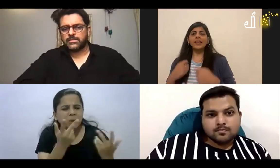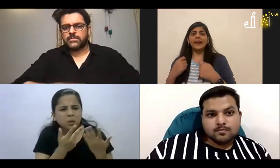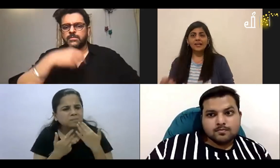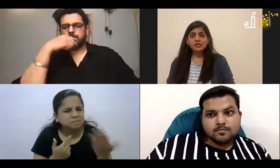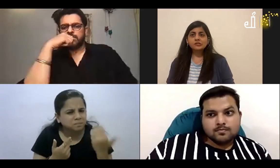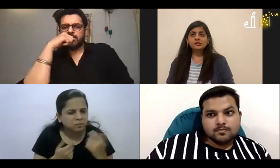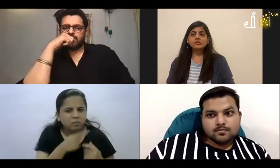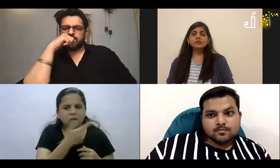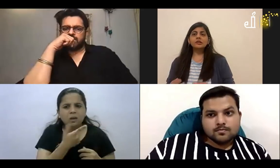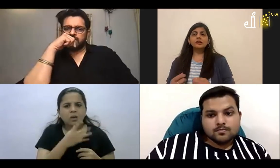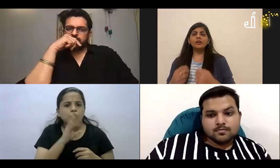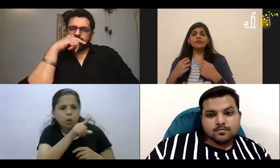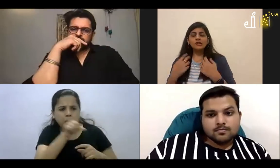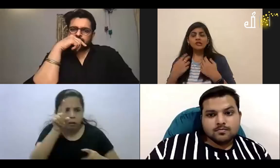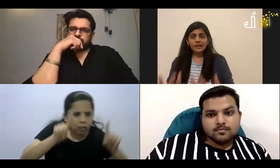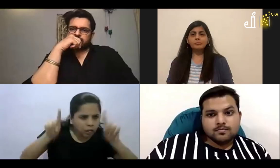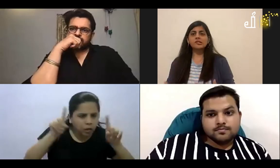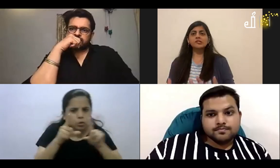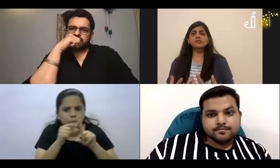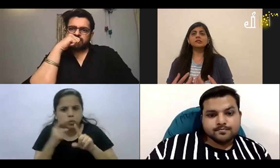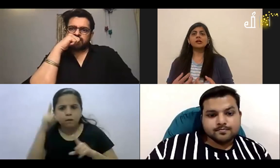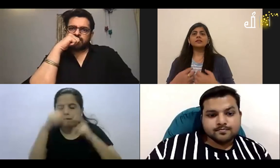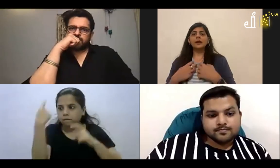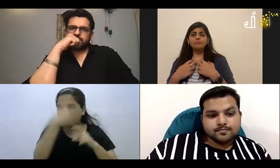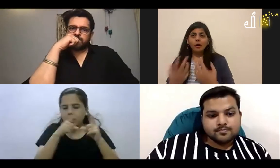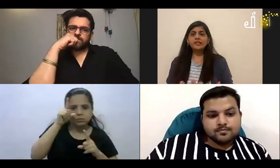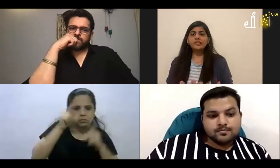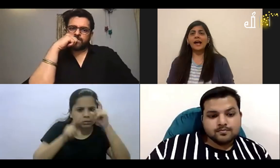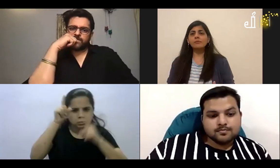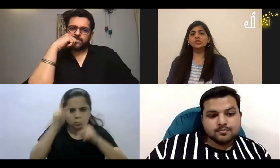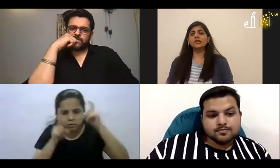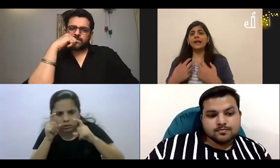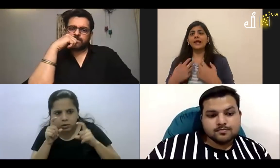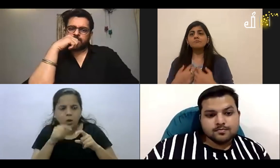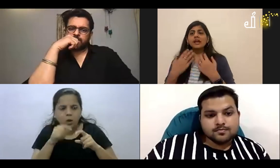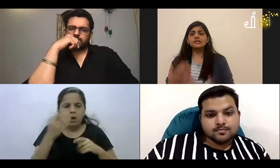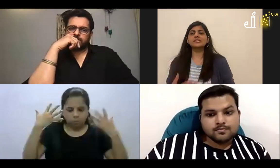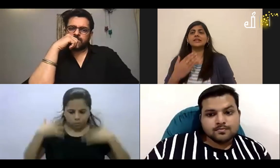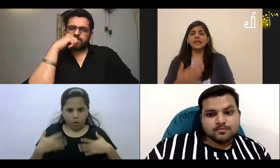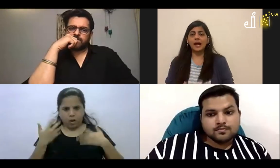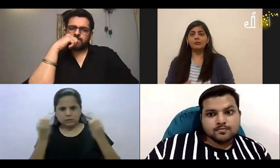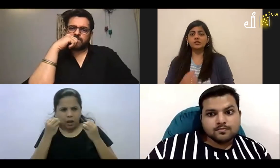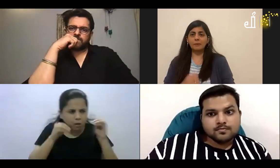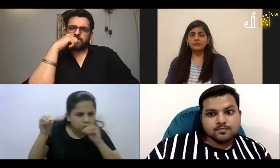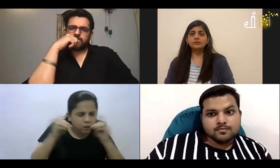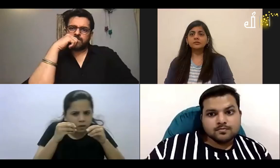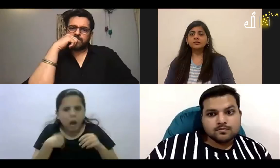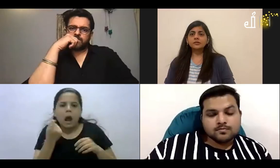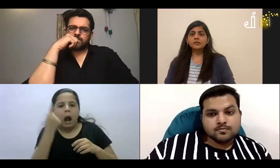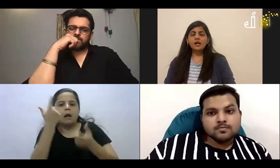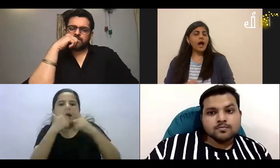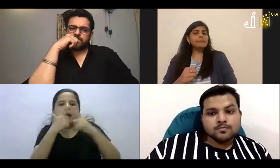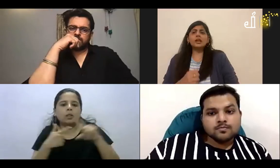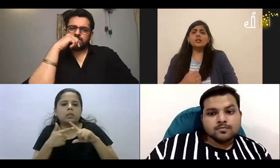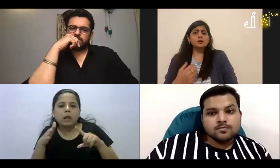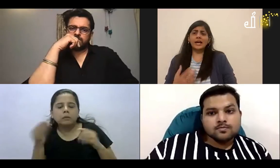was their actions, their facial expression, their body language that helped me understand the language better.